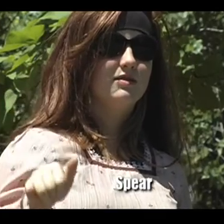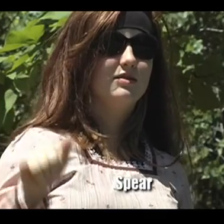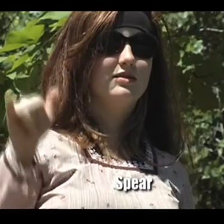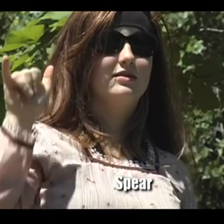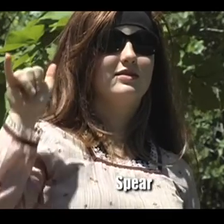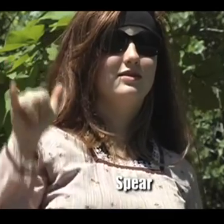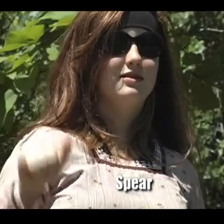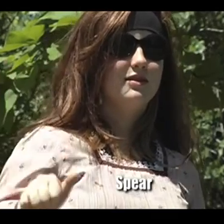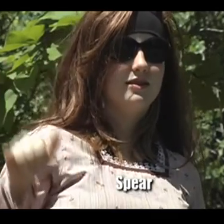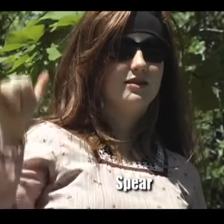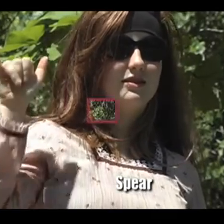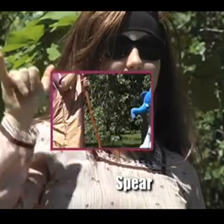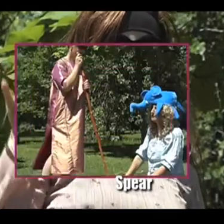Oh, I see.